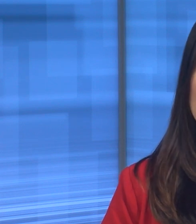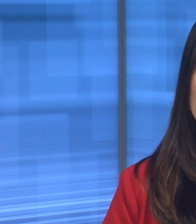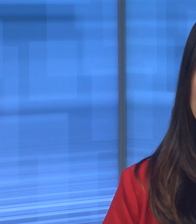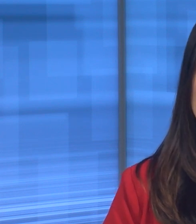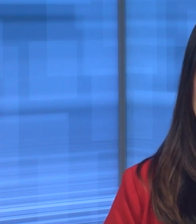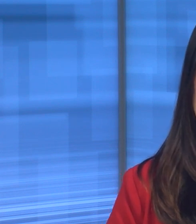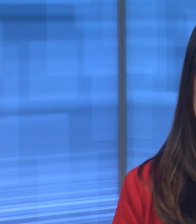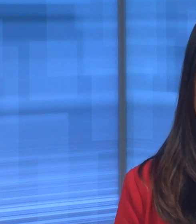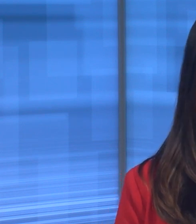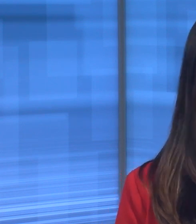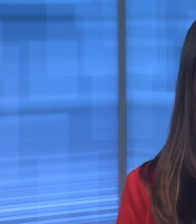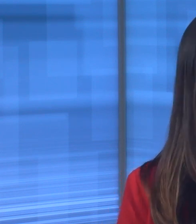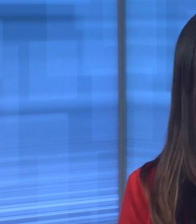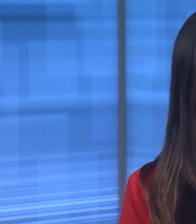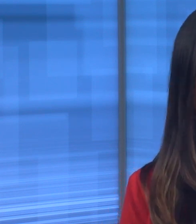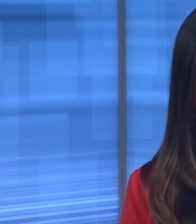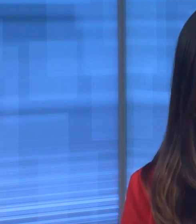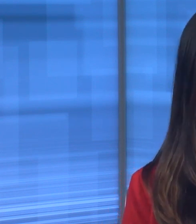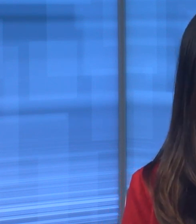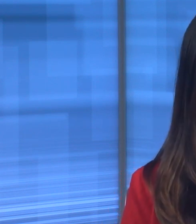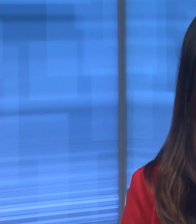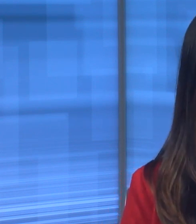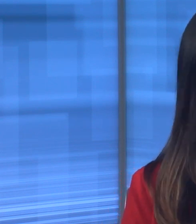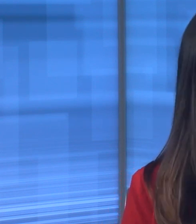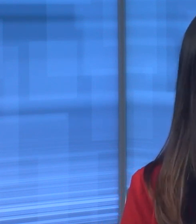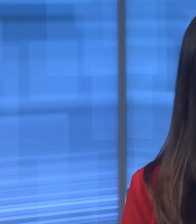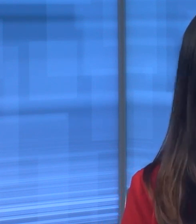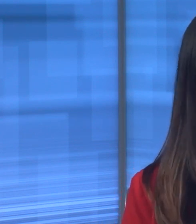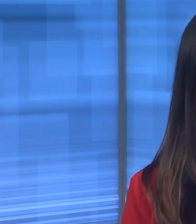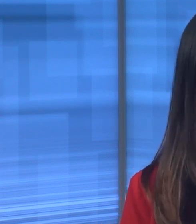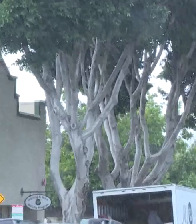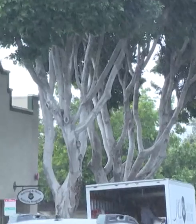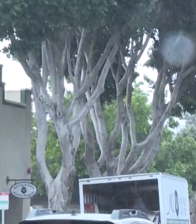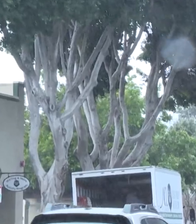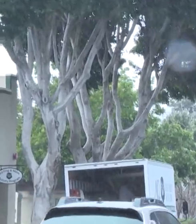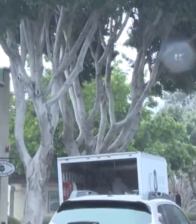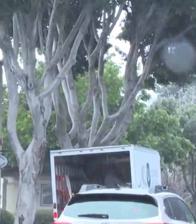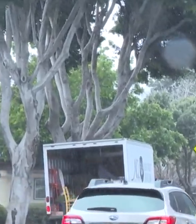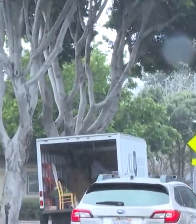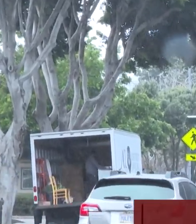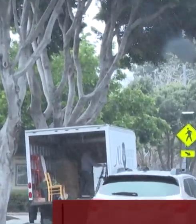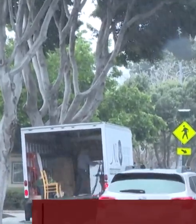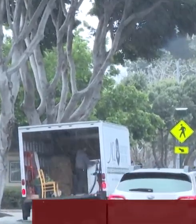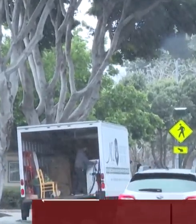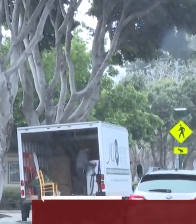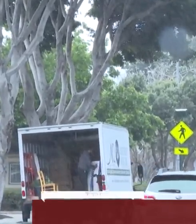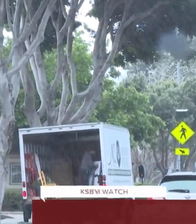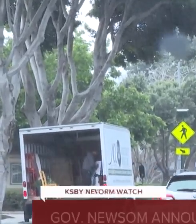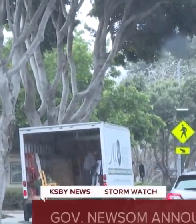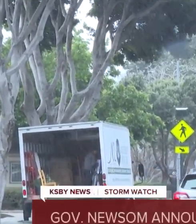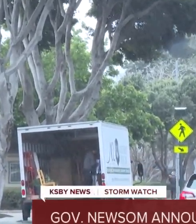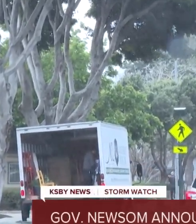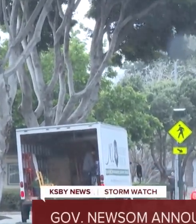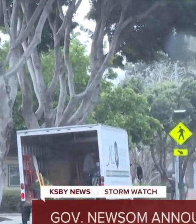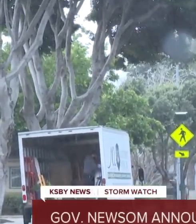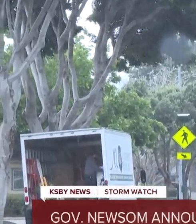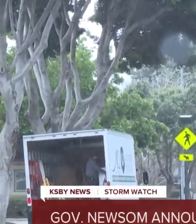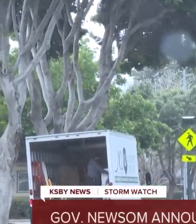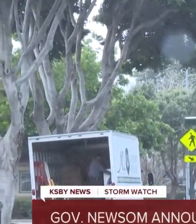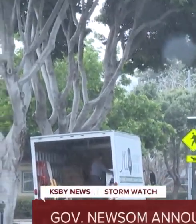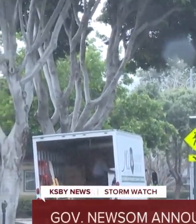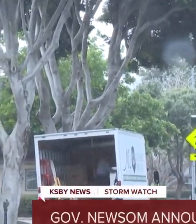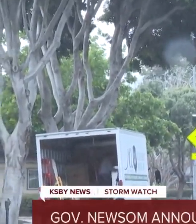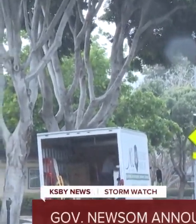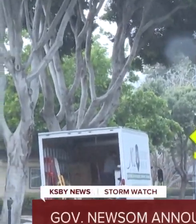Governor Gavin Newsom declared today a state of emergency throughout California. That declaration would allow for a quicker